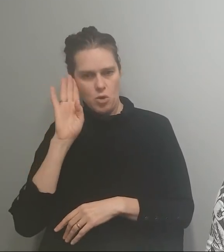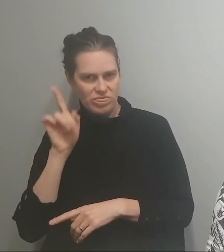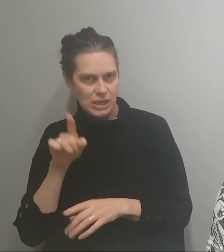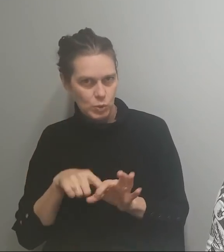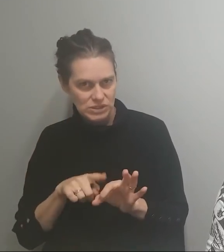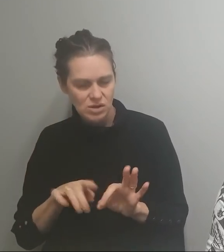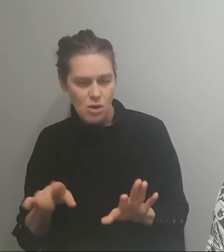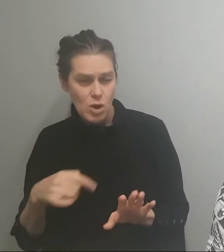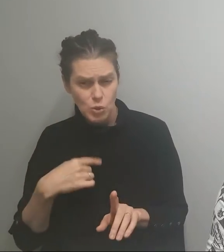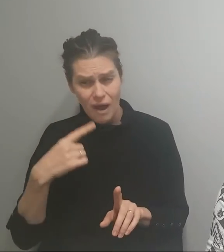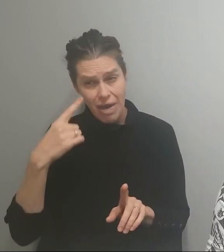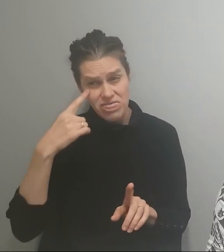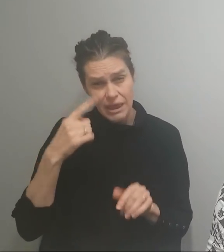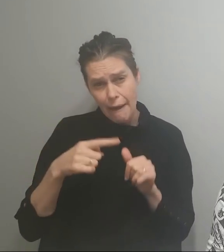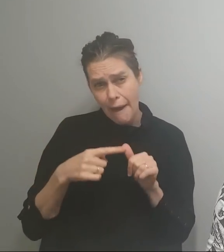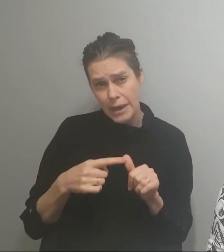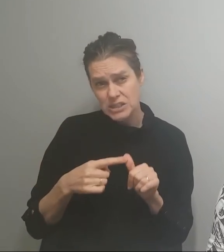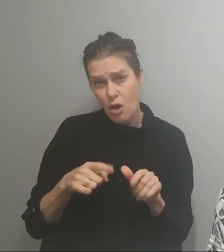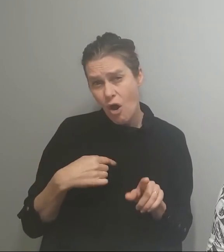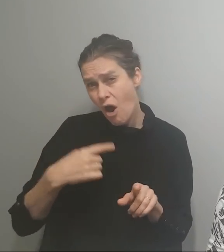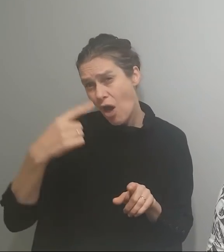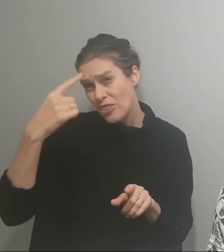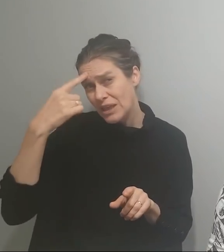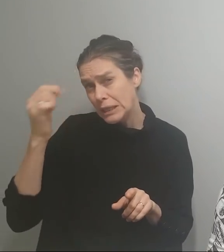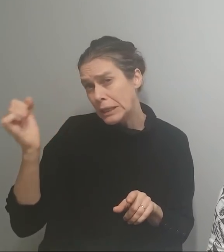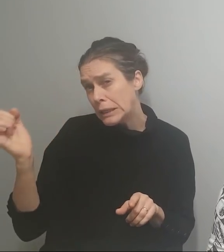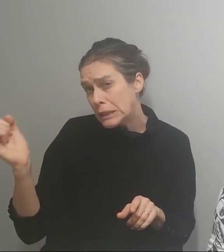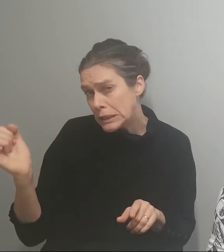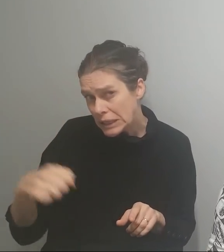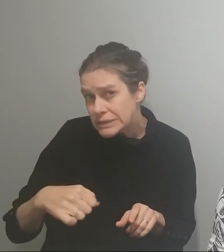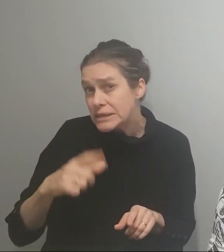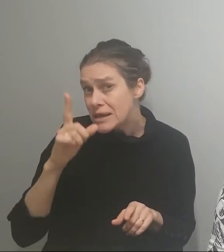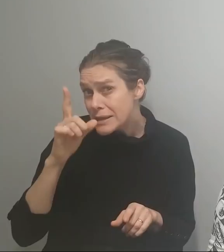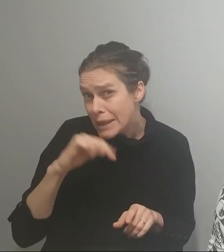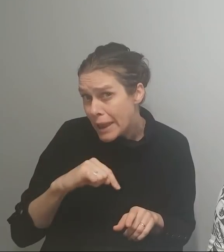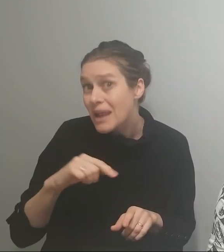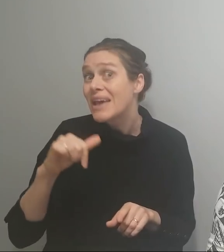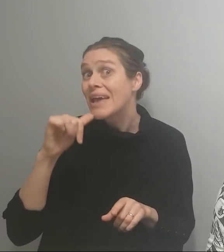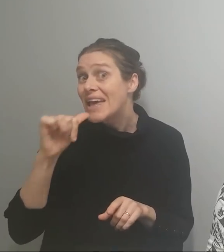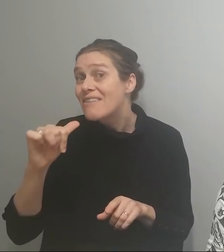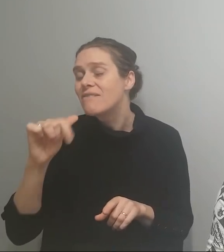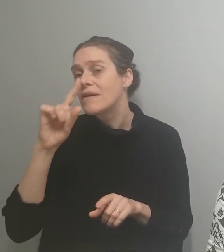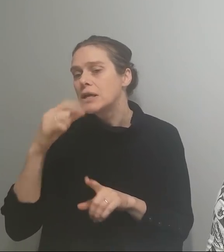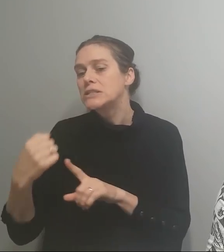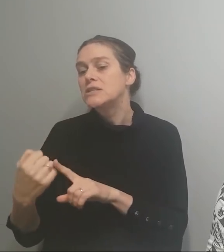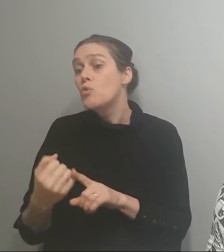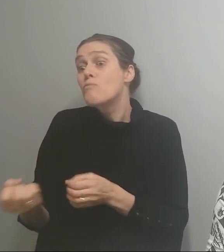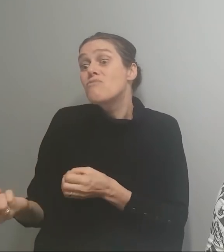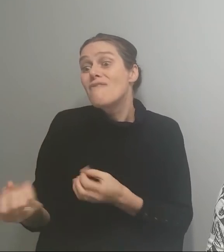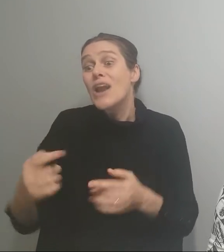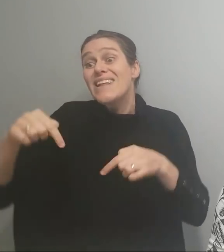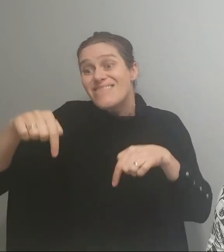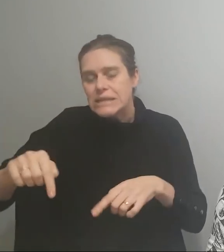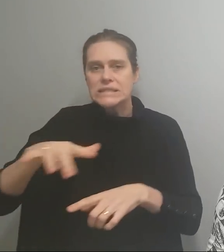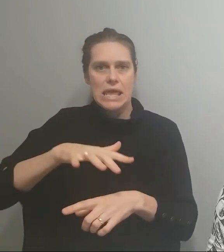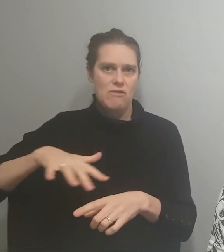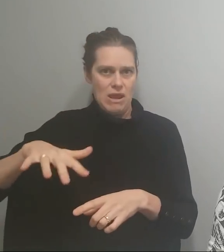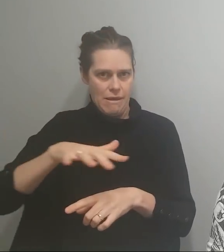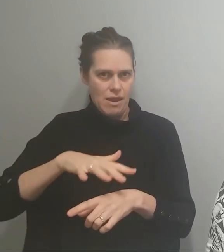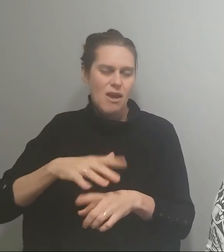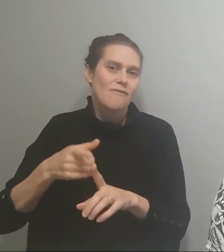probably is yes, they will be able to if the support can be provided within the Mid Central region. So there are some things